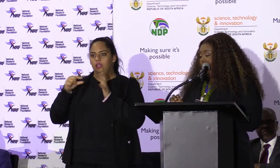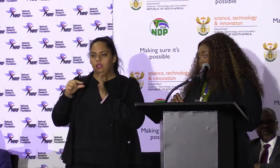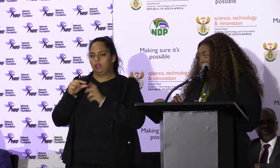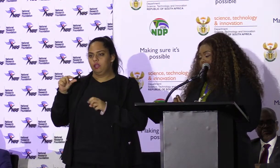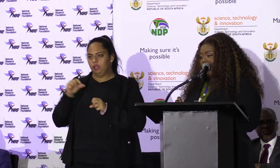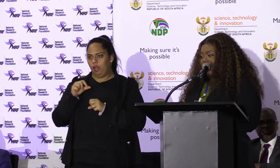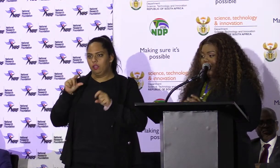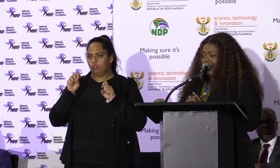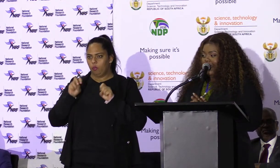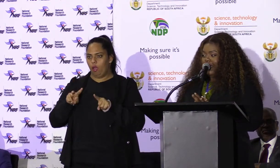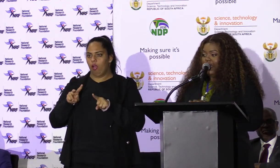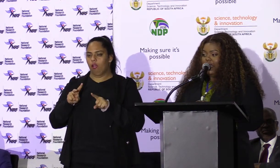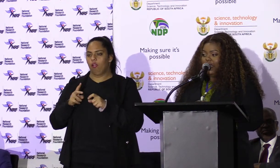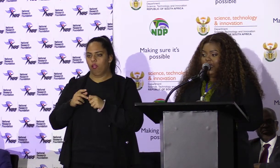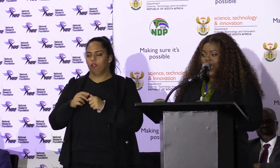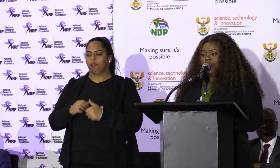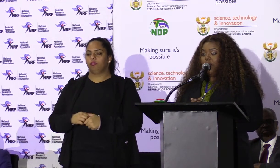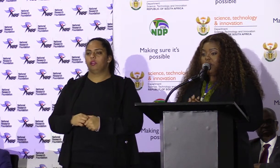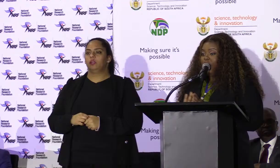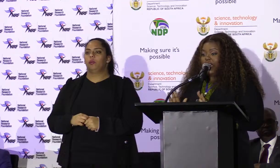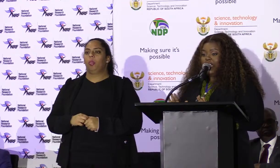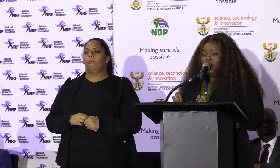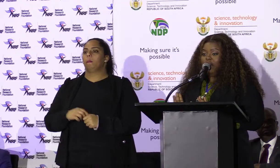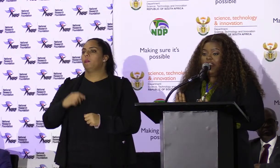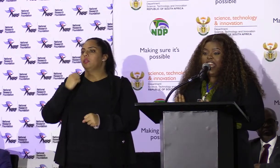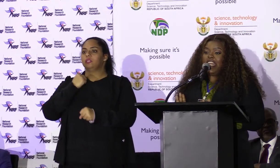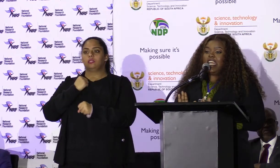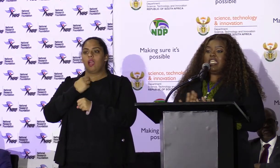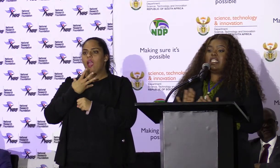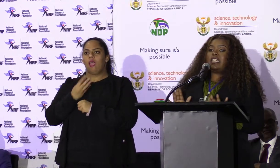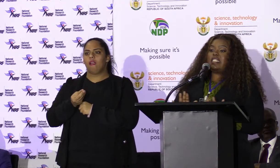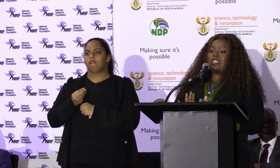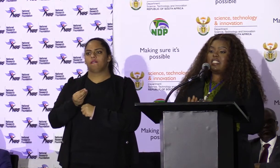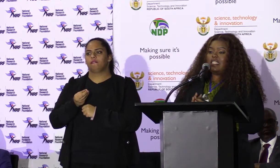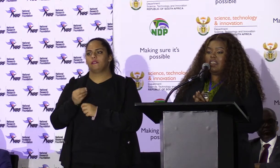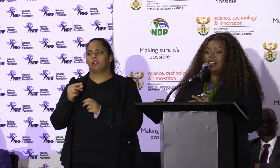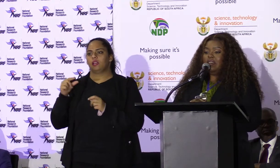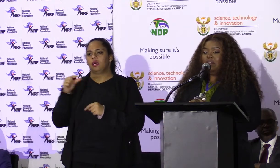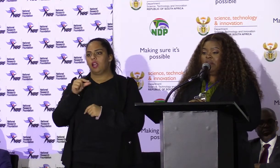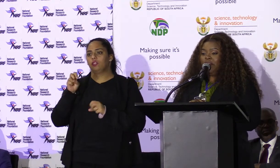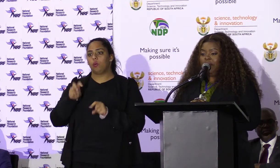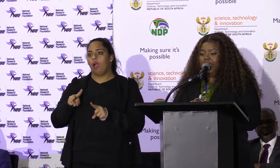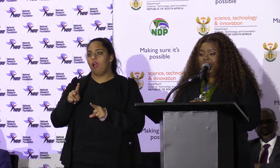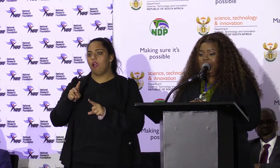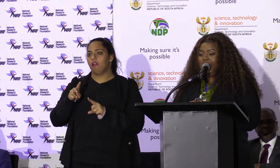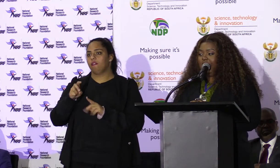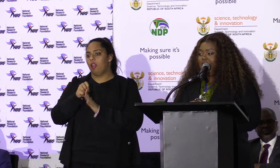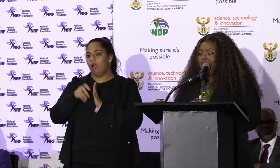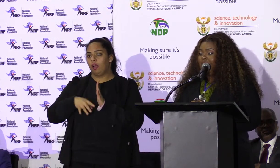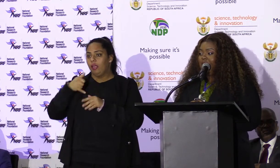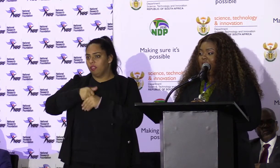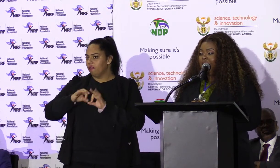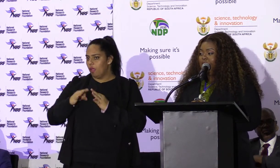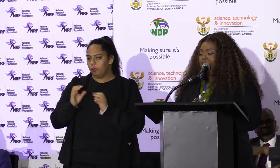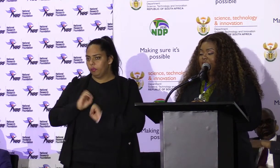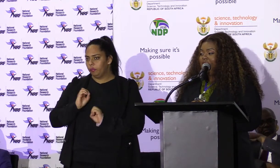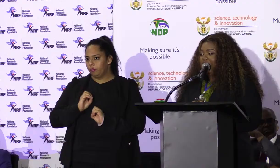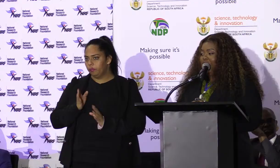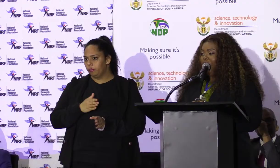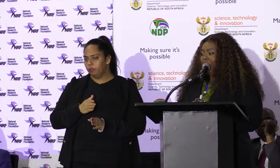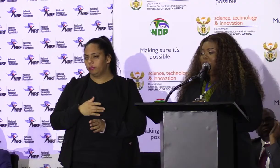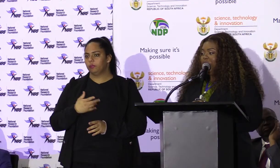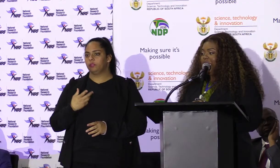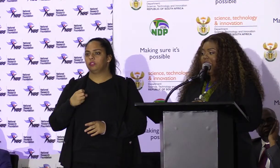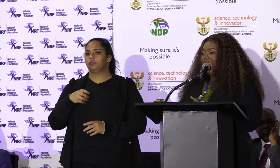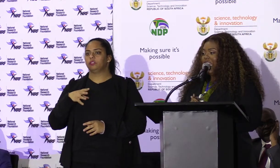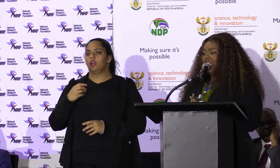a high school principal. And there was no grade 12 learner in that family. So